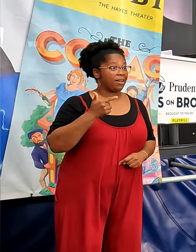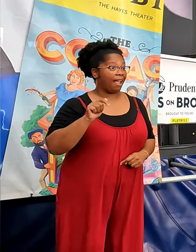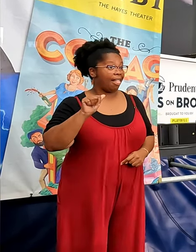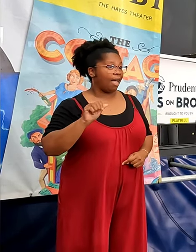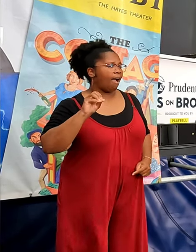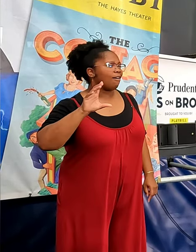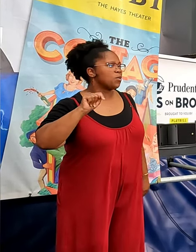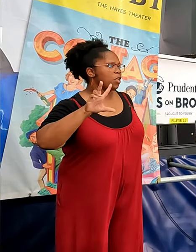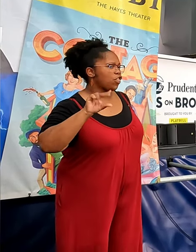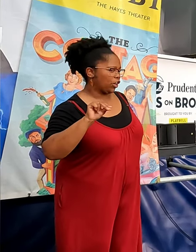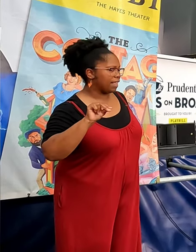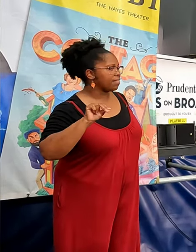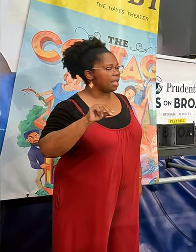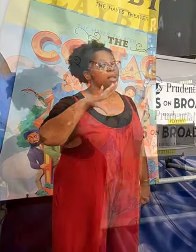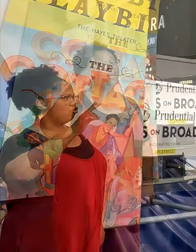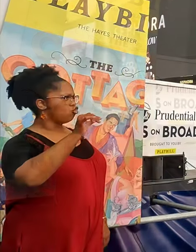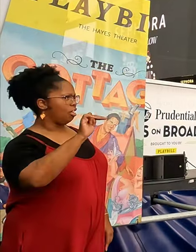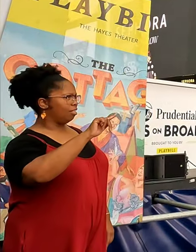That's October 30th. Oh,